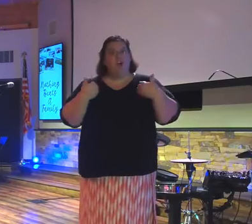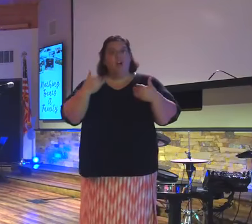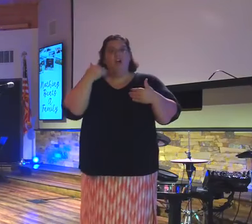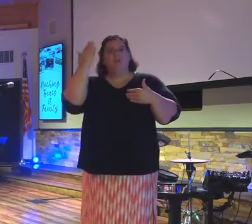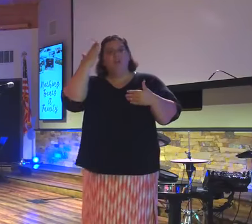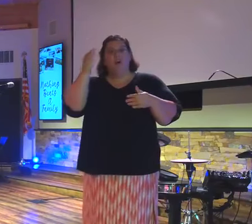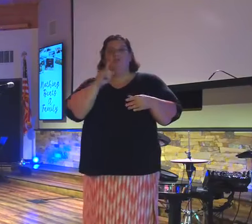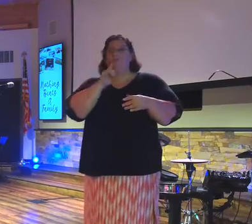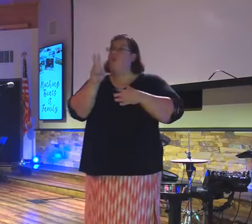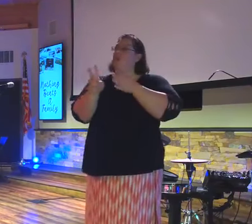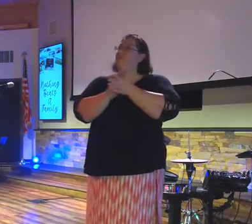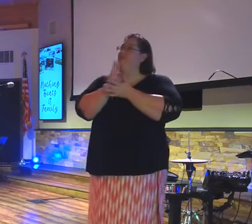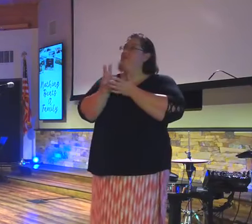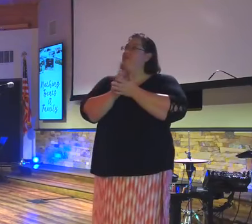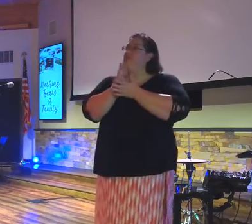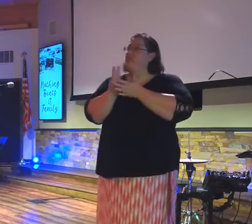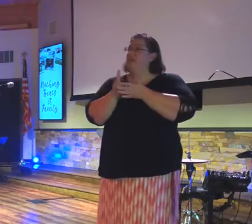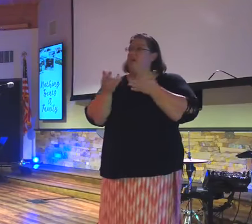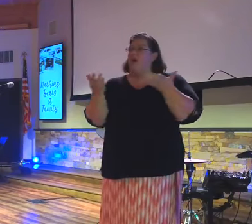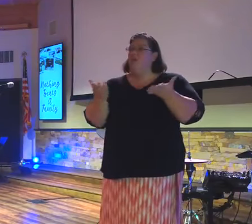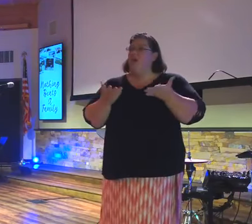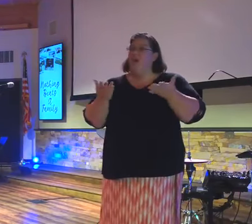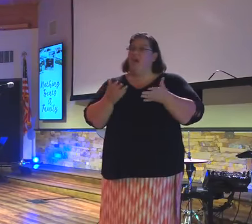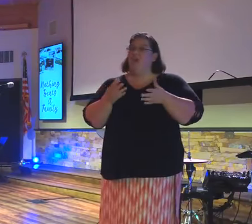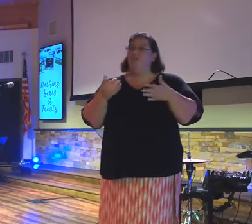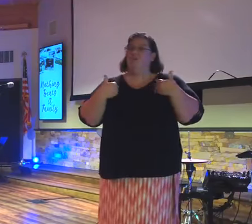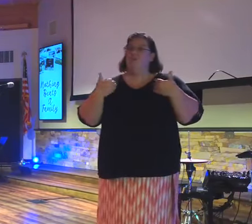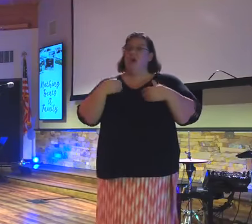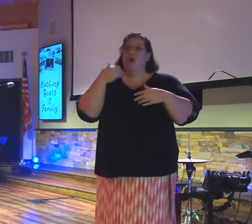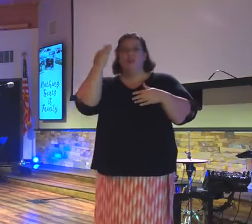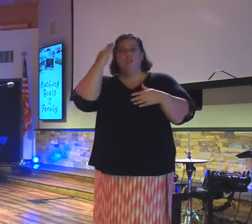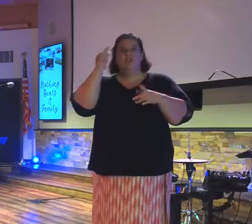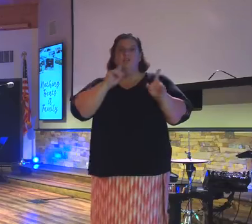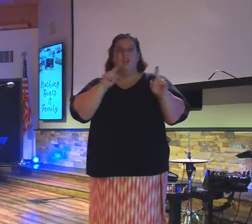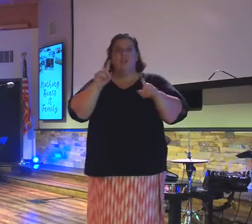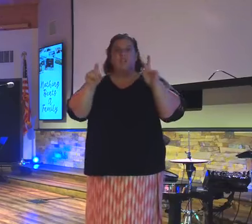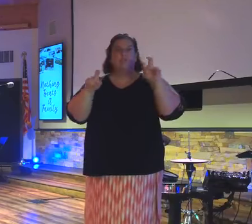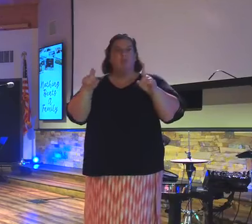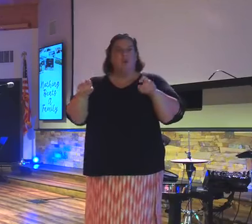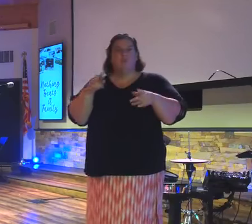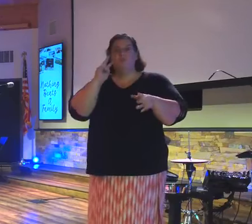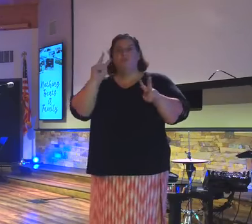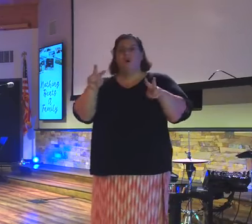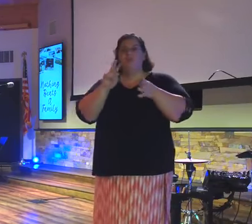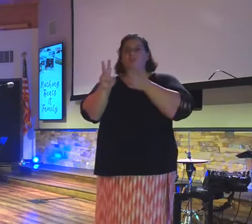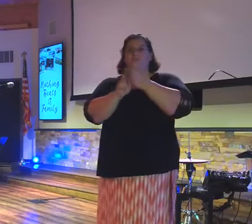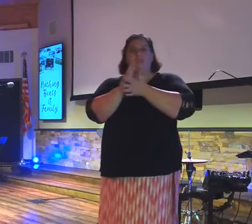video here from some of the young adults that went answering these debrief questions. So watch this.